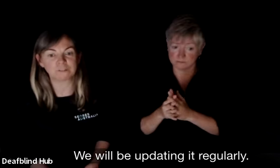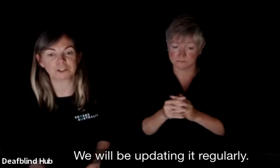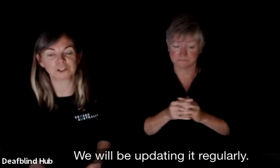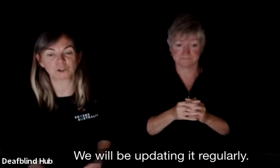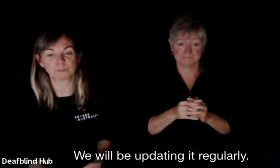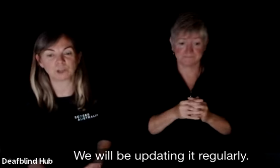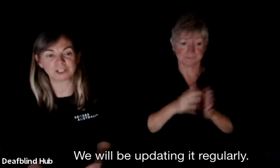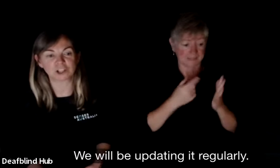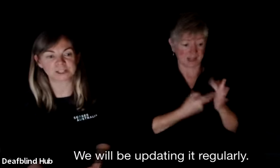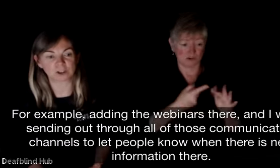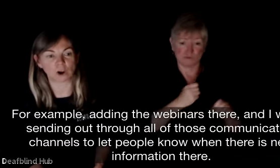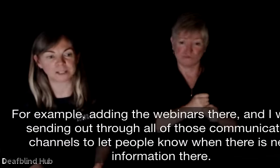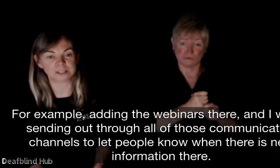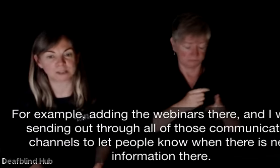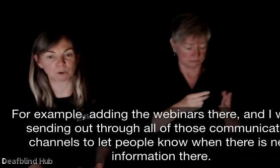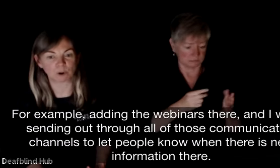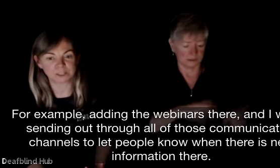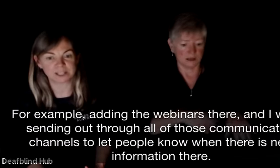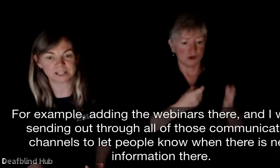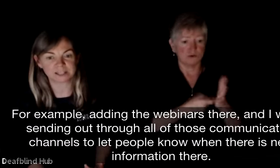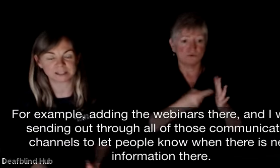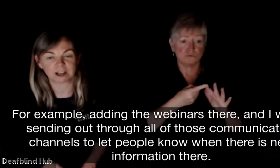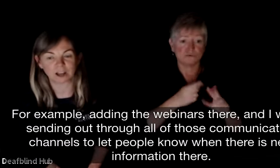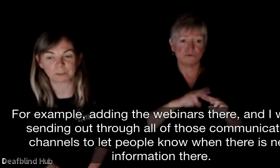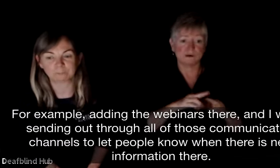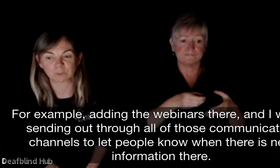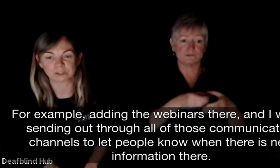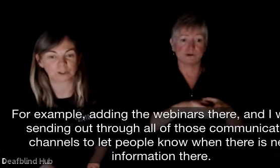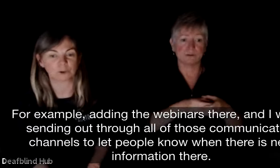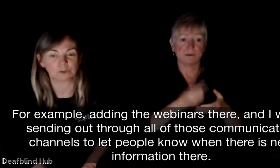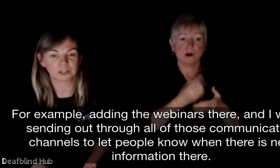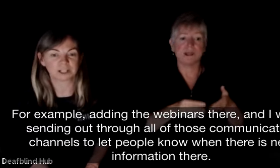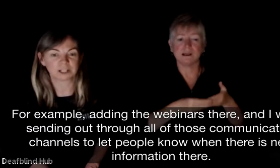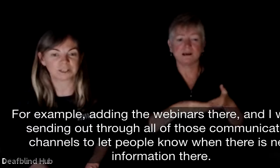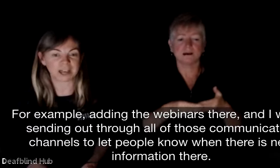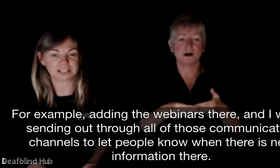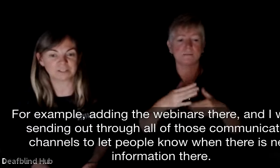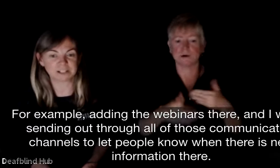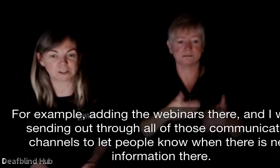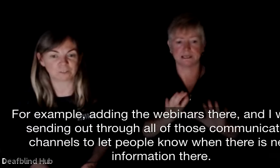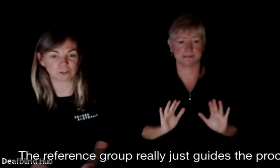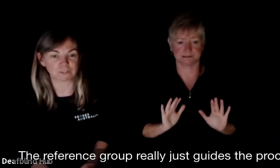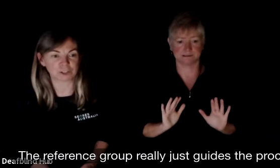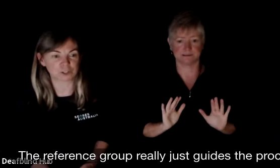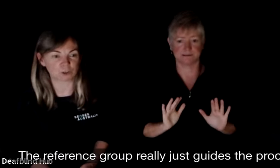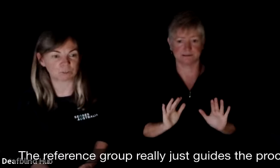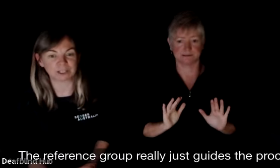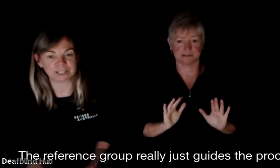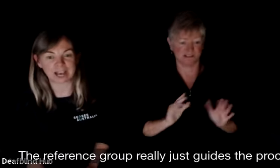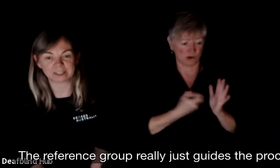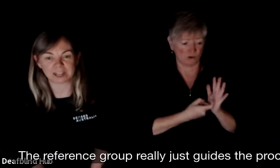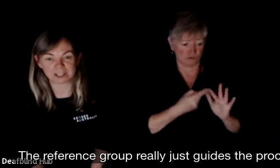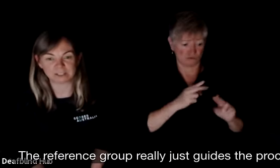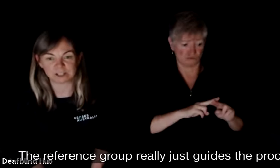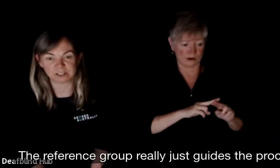The reference group really just guides the process. So the activities of the reference group